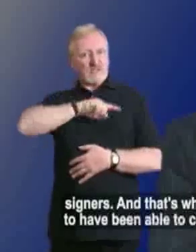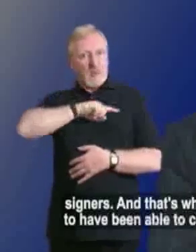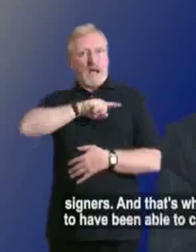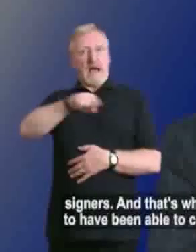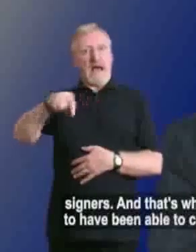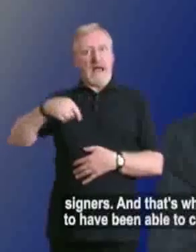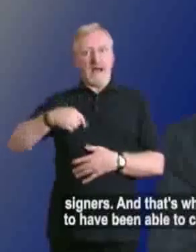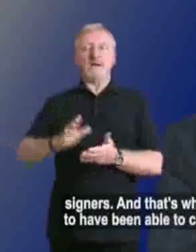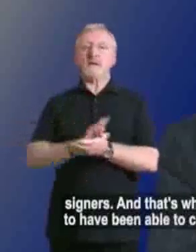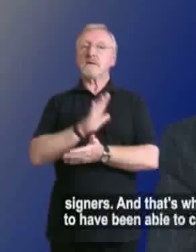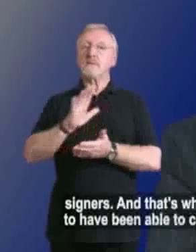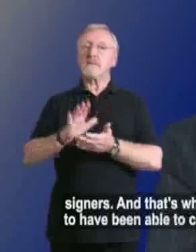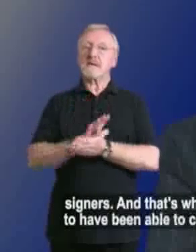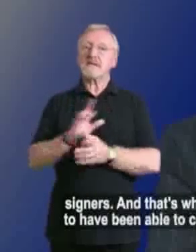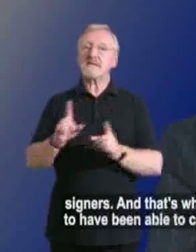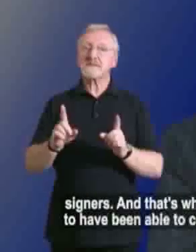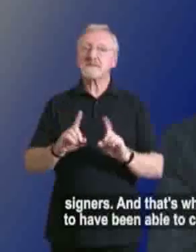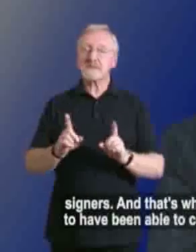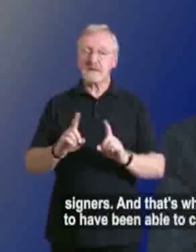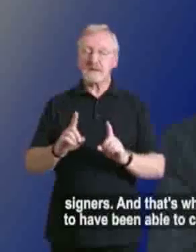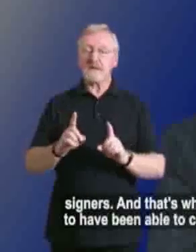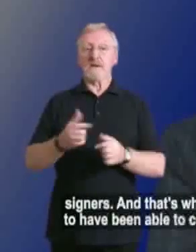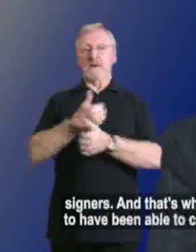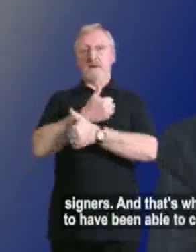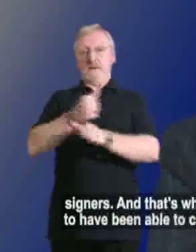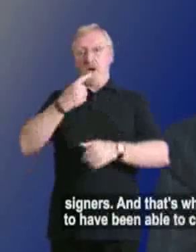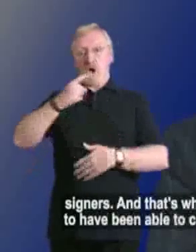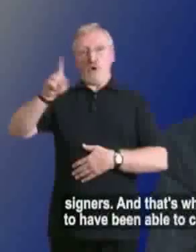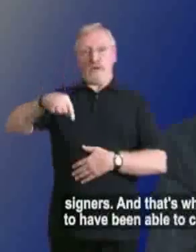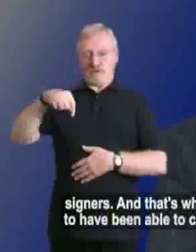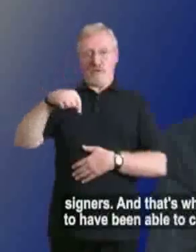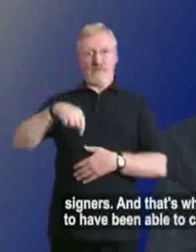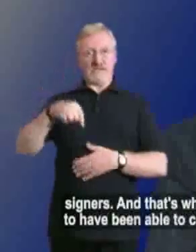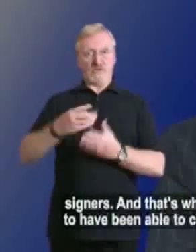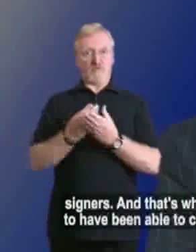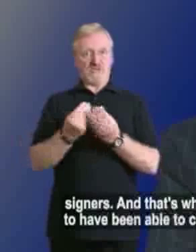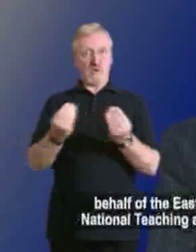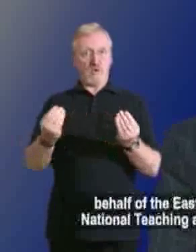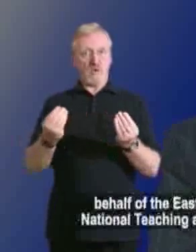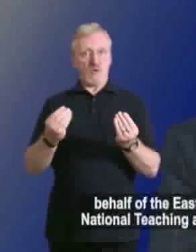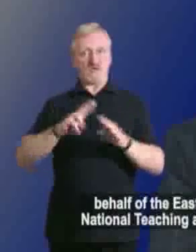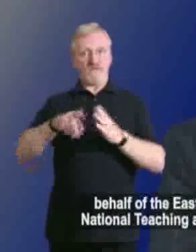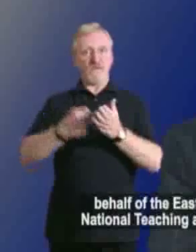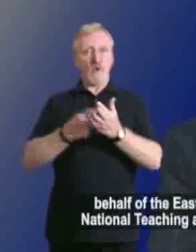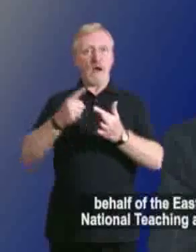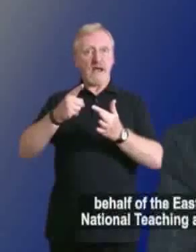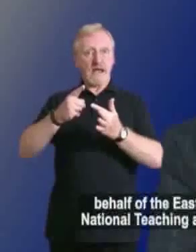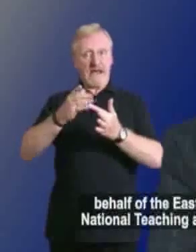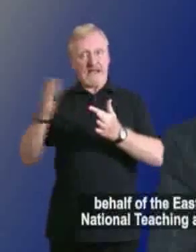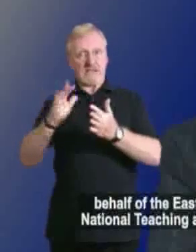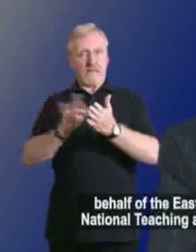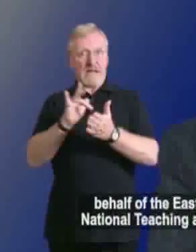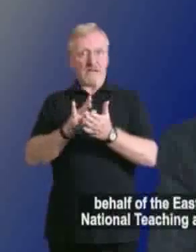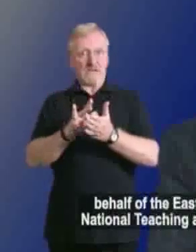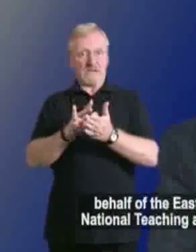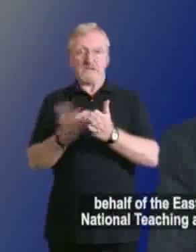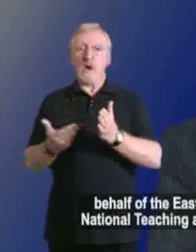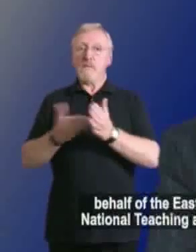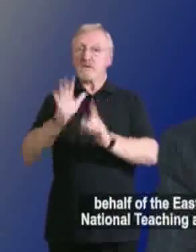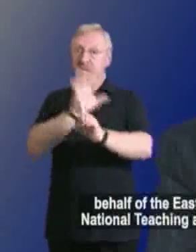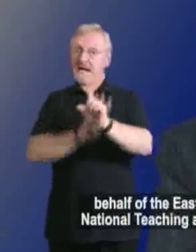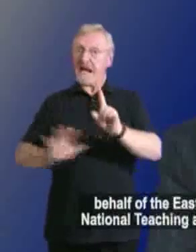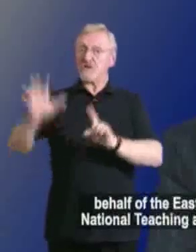And that's why we're particularly pleased to have been able to commission this resource on behalf of the East Midlands and also